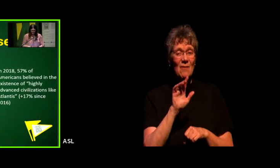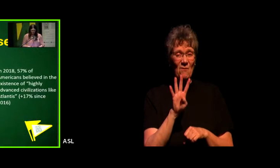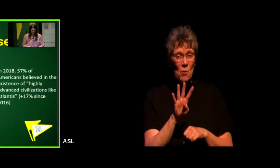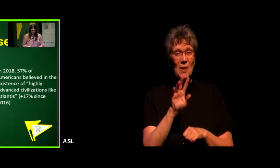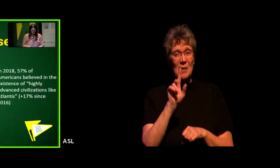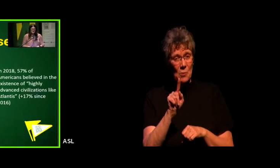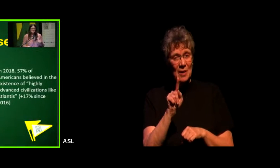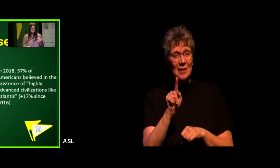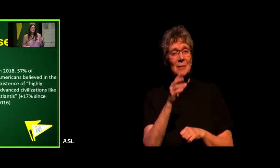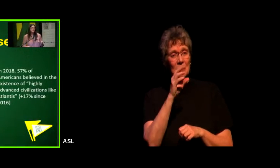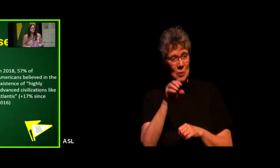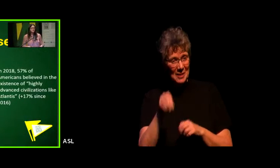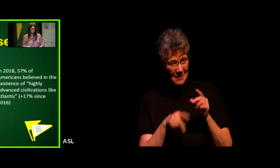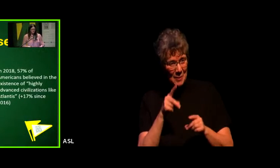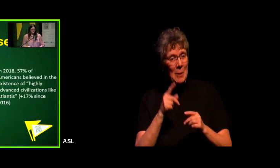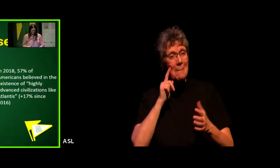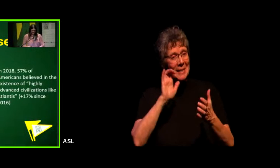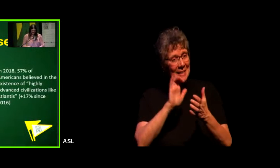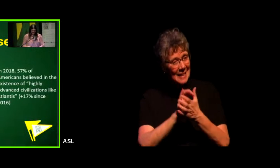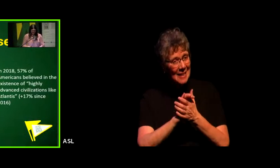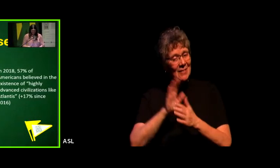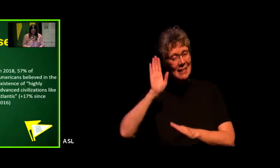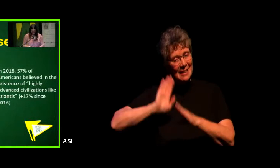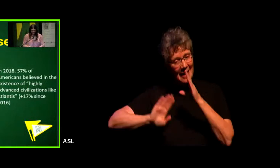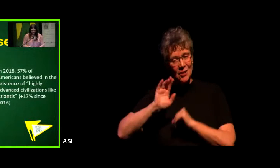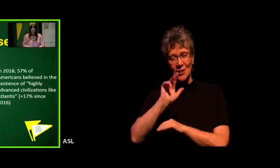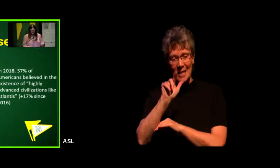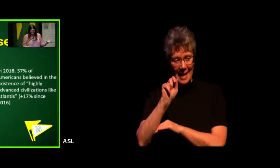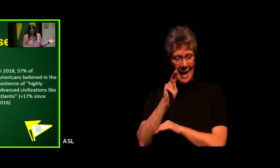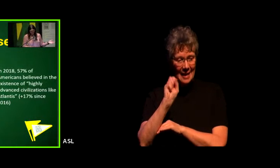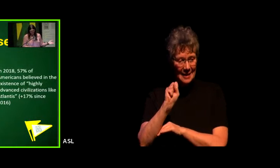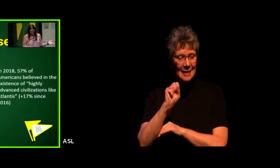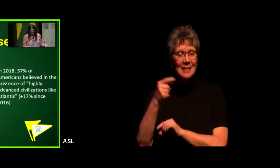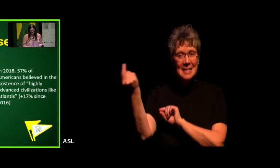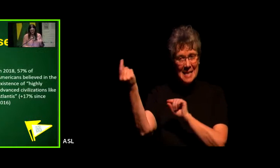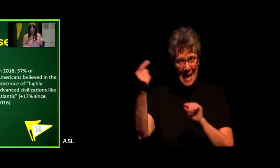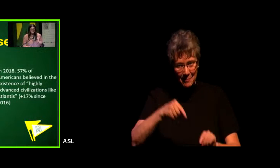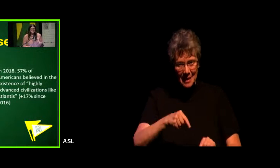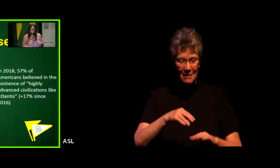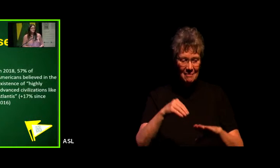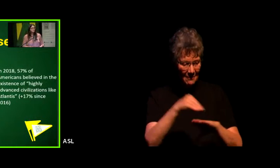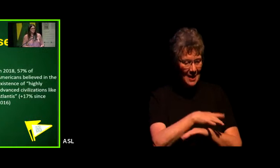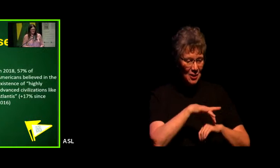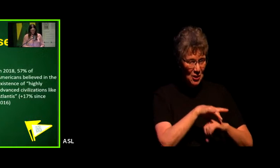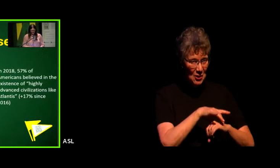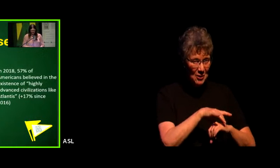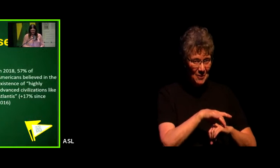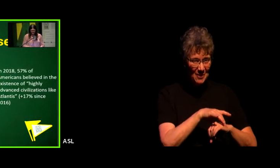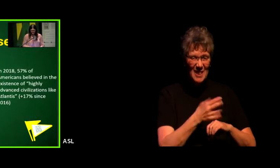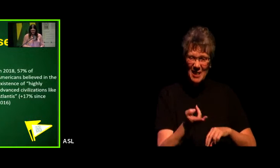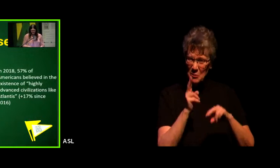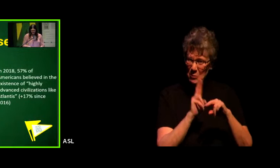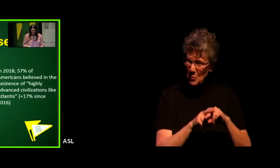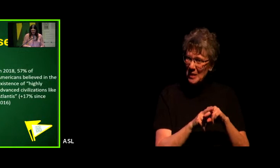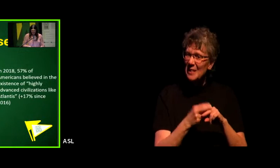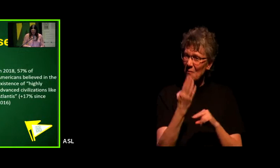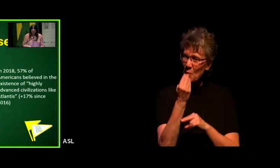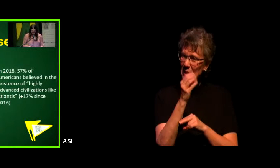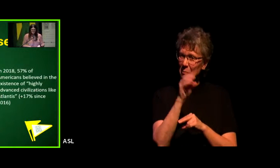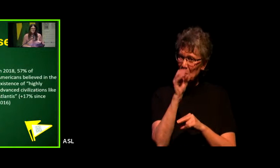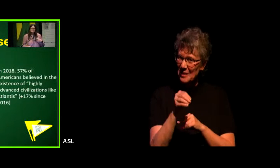a 14% increase from 2016. In 2018, 57% of Americans believed